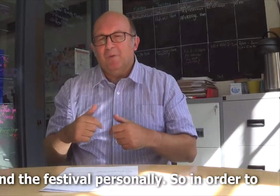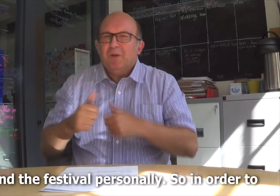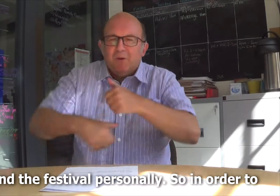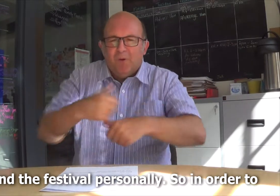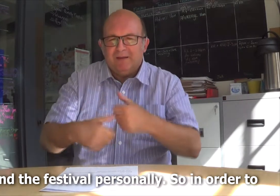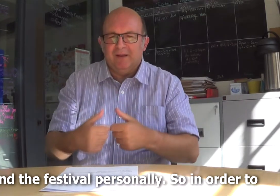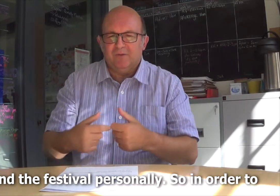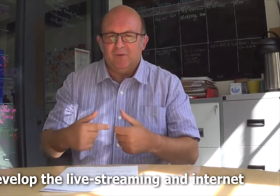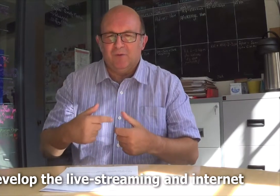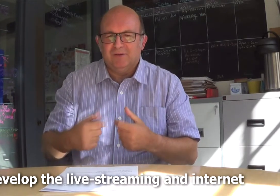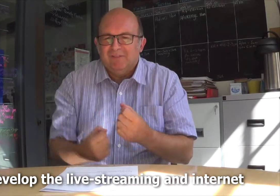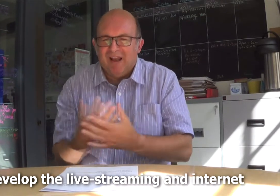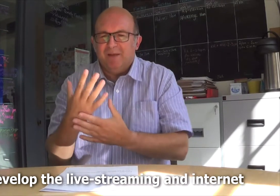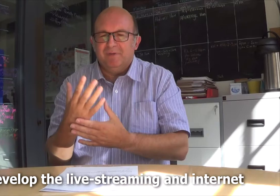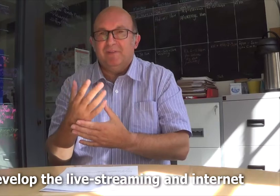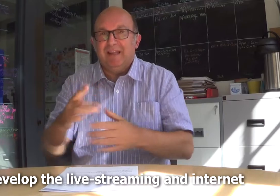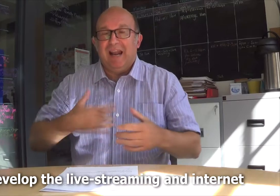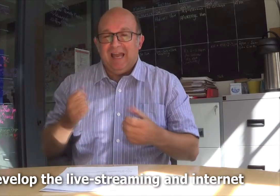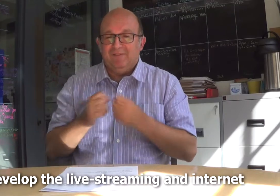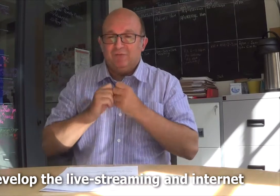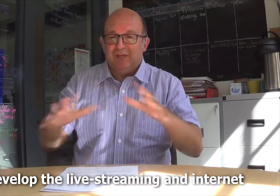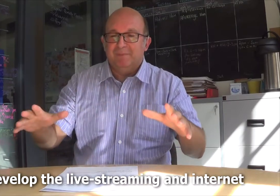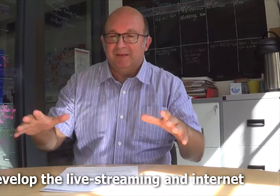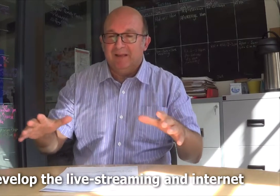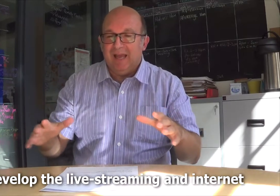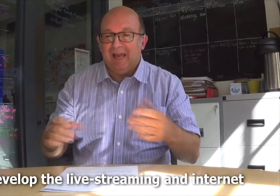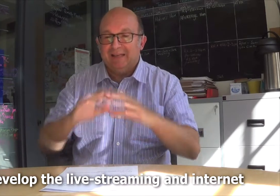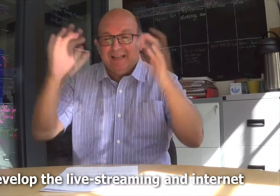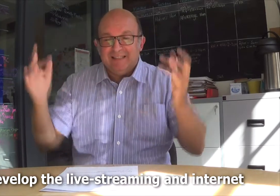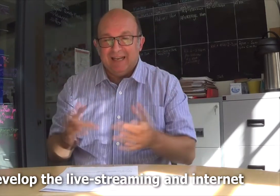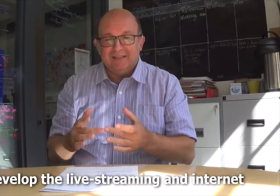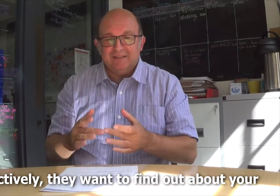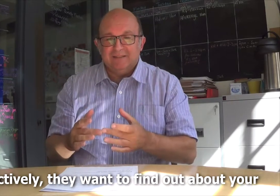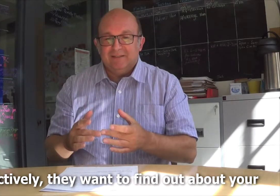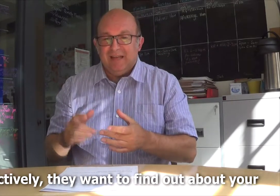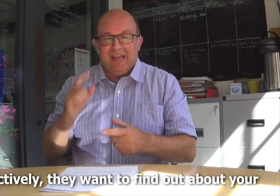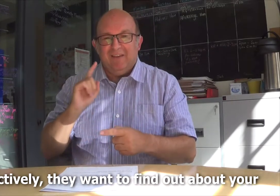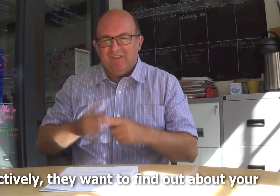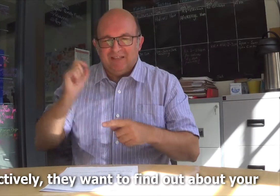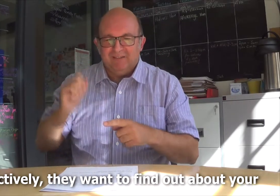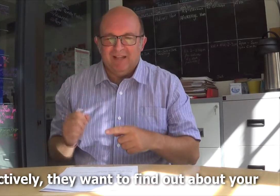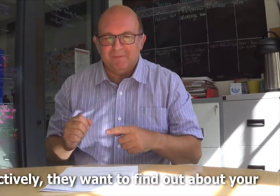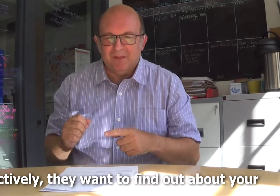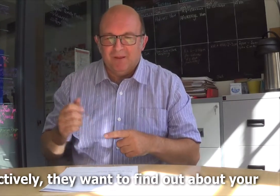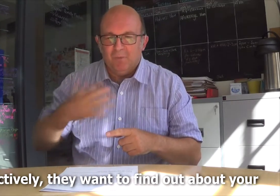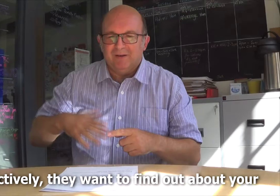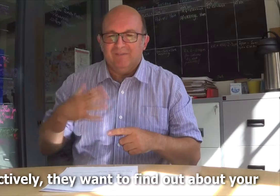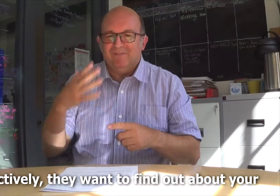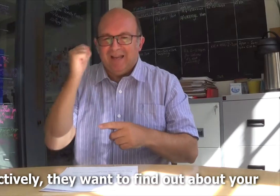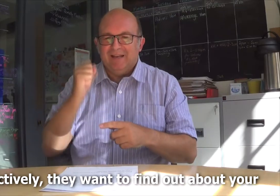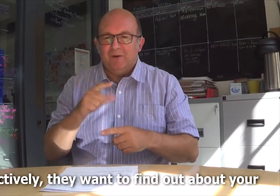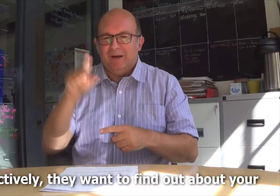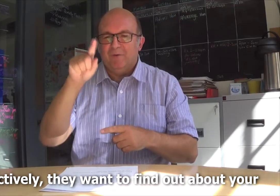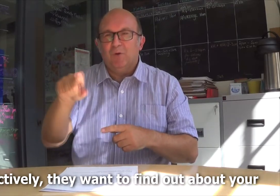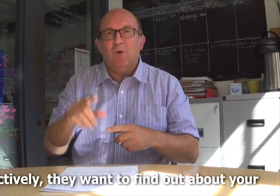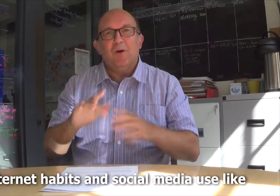So in order to develop this live streaming and internet effectively, we want to